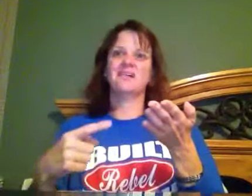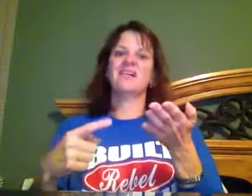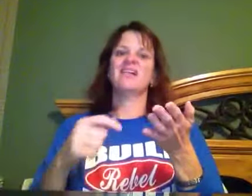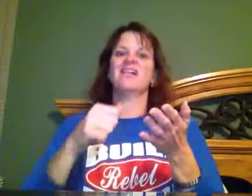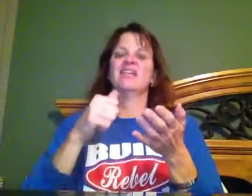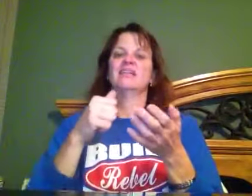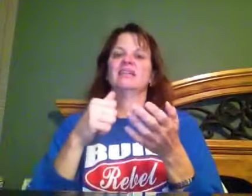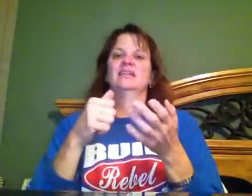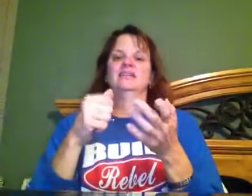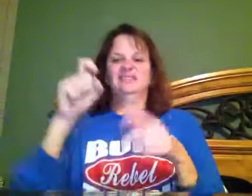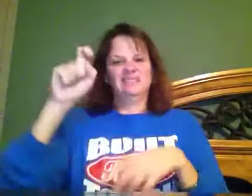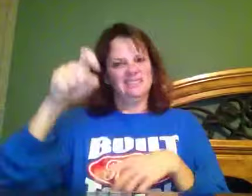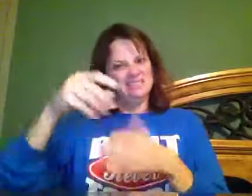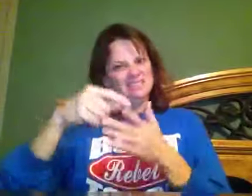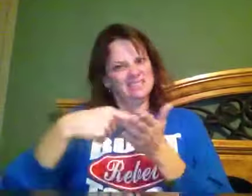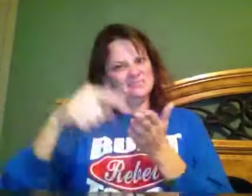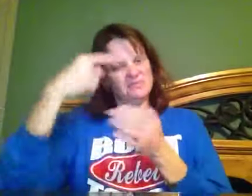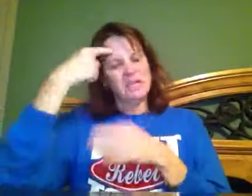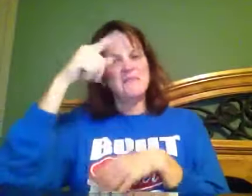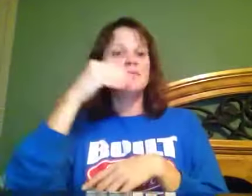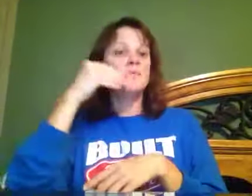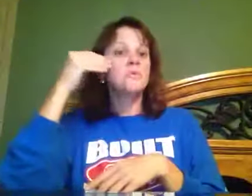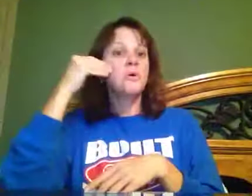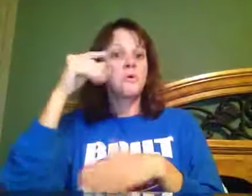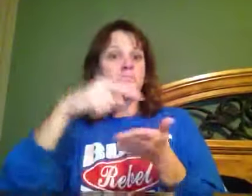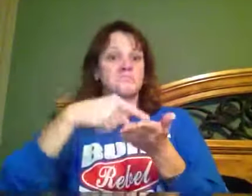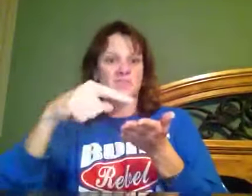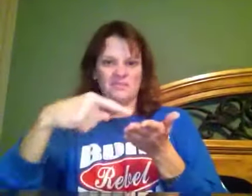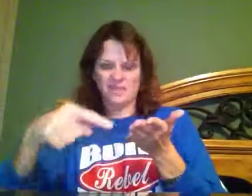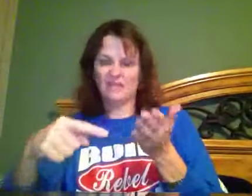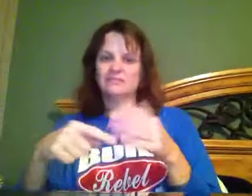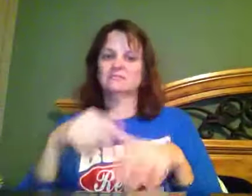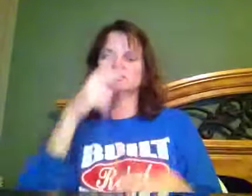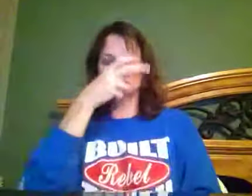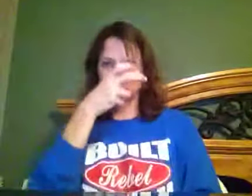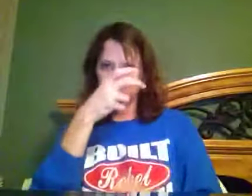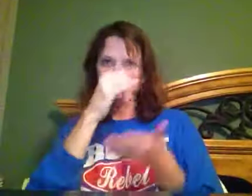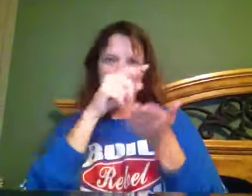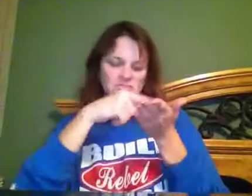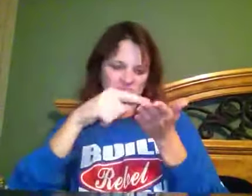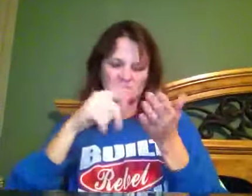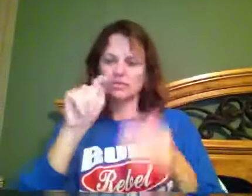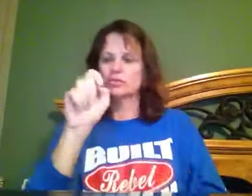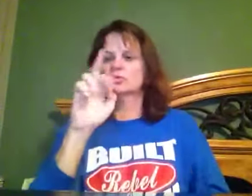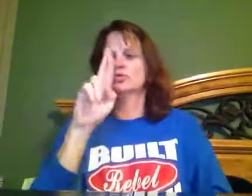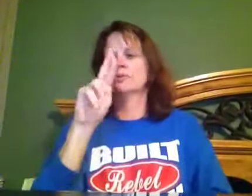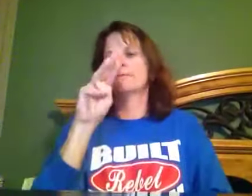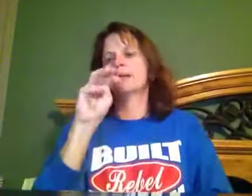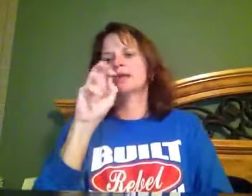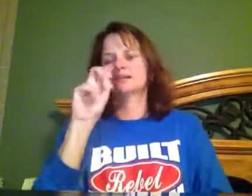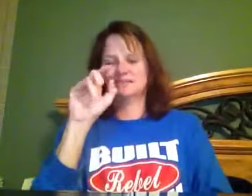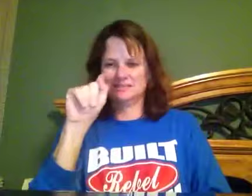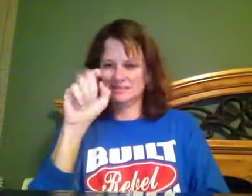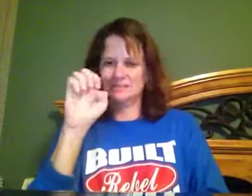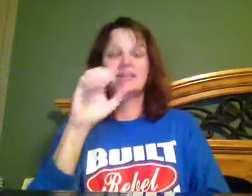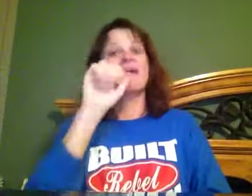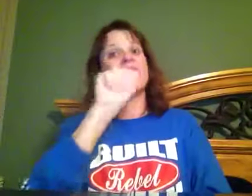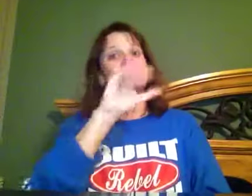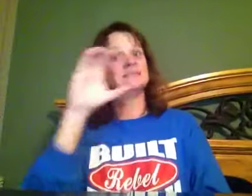inspection. Sometimes you will have an individual termite inspection. Some areas have air conditioning inspections. It's not a lot of